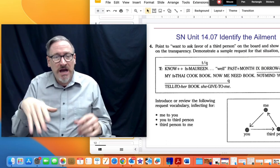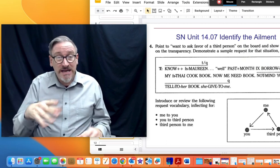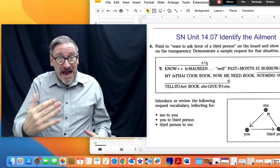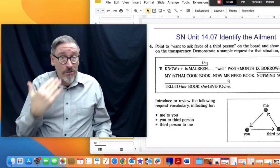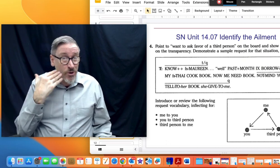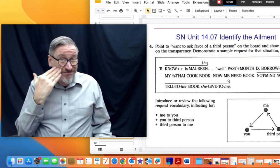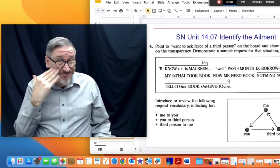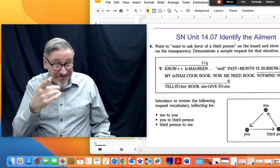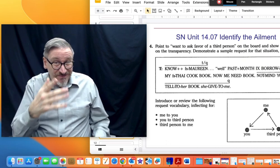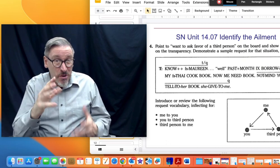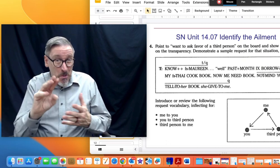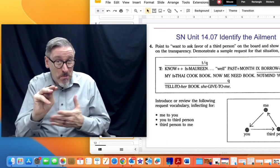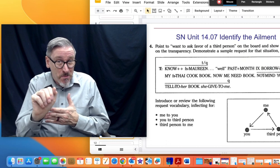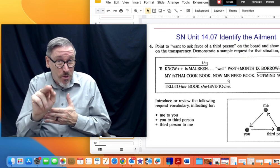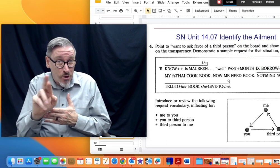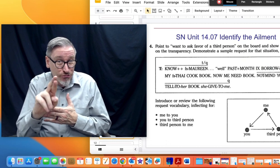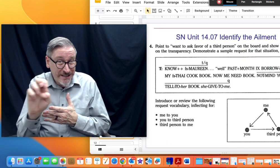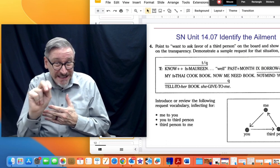now I'm going